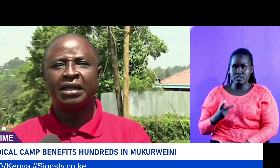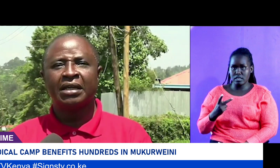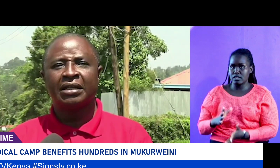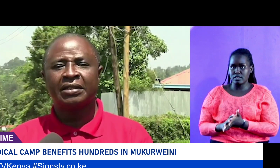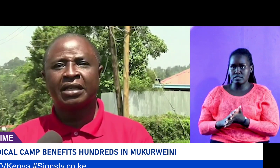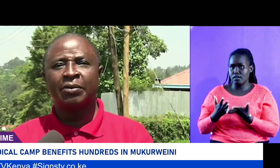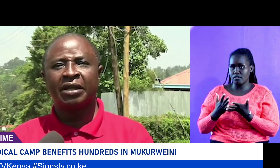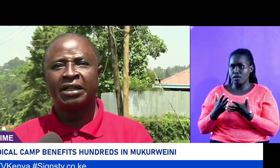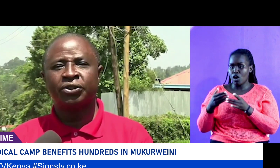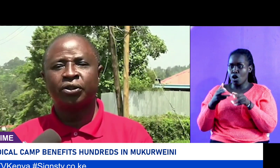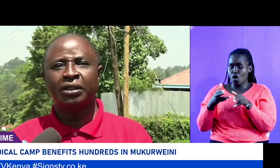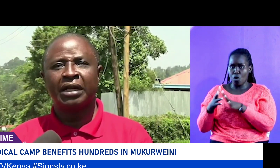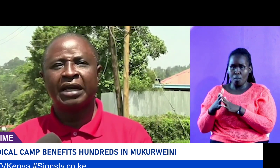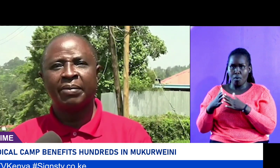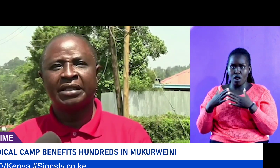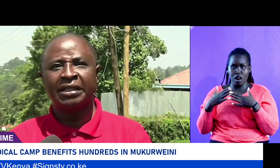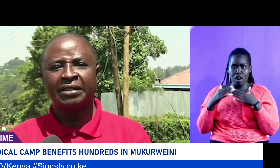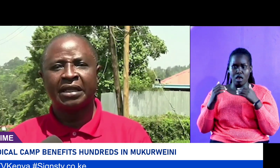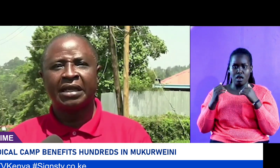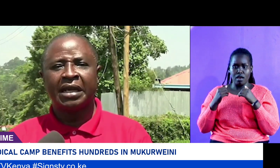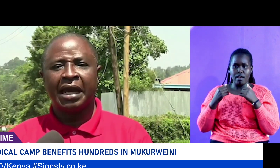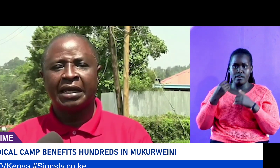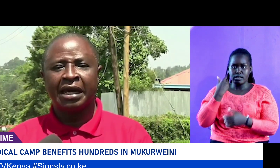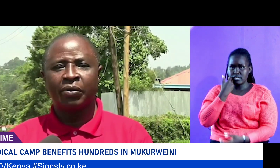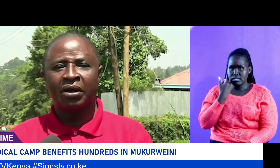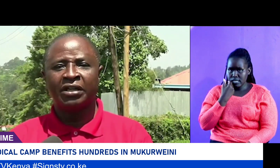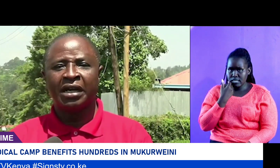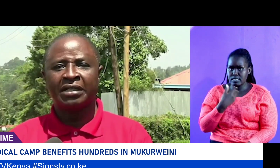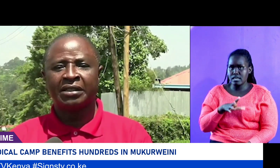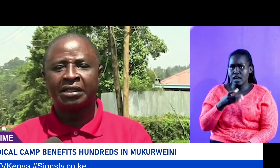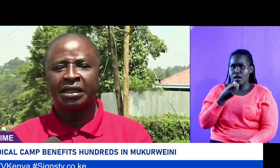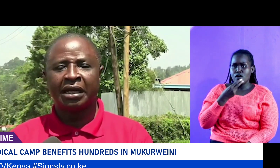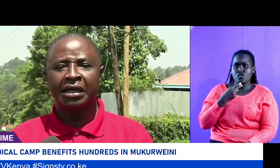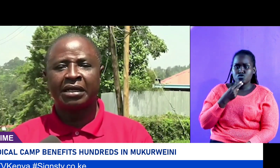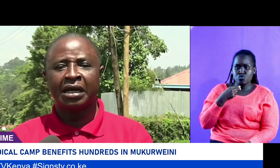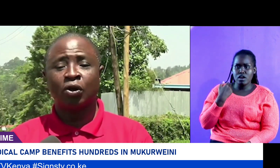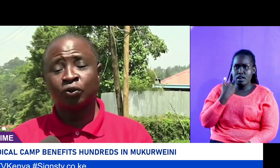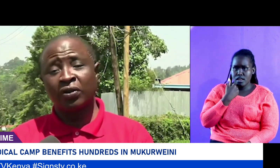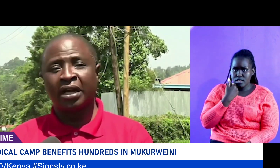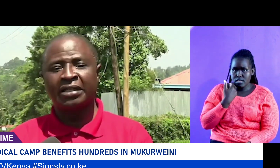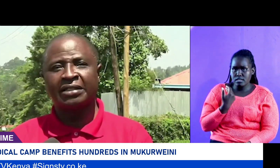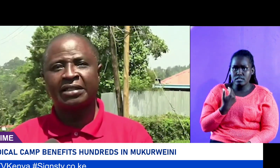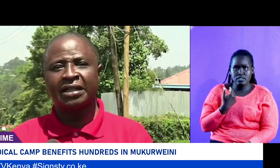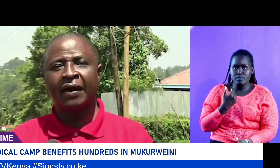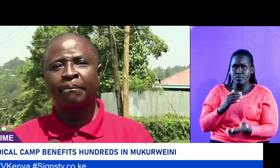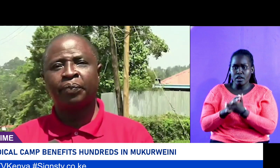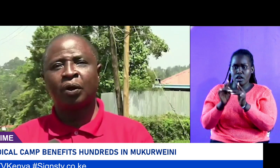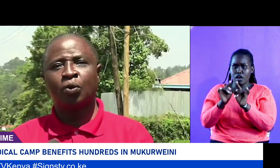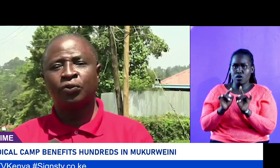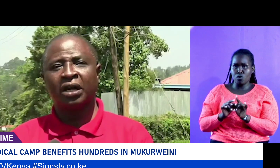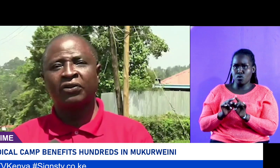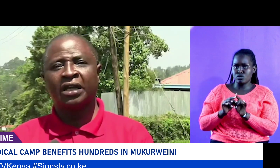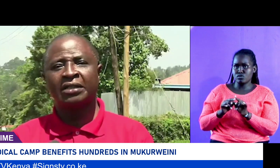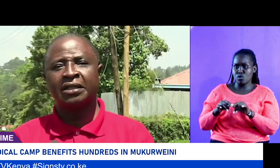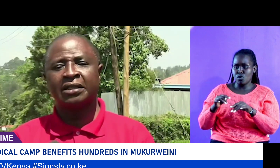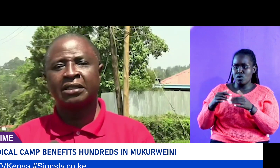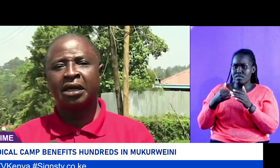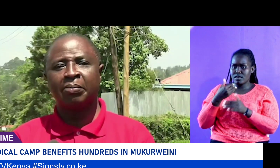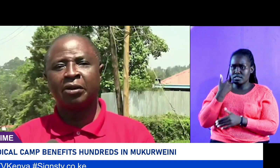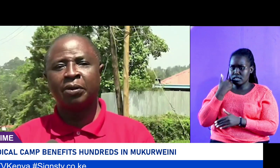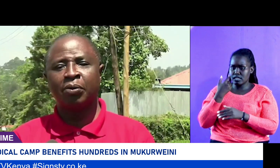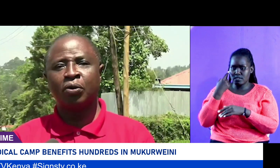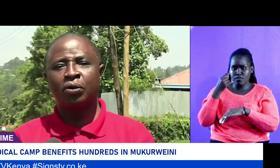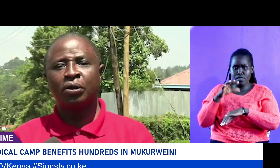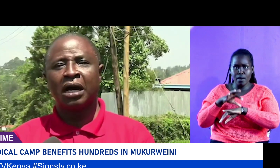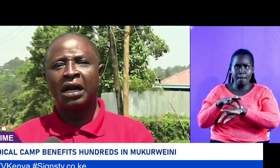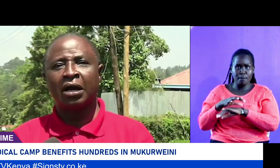diseases. This is hypertension, diabetes, and we have realized that also arthritis is there. What we have realized is that